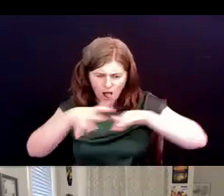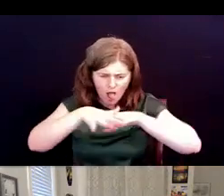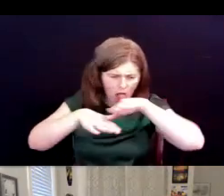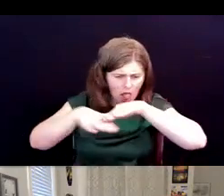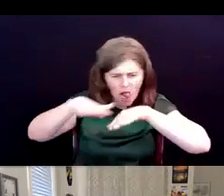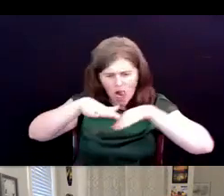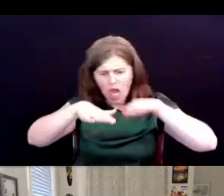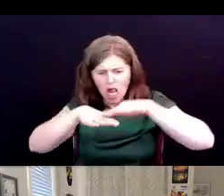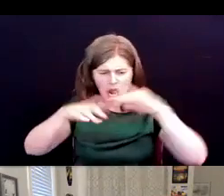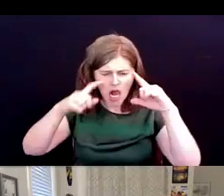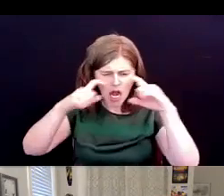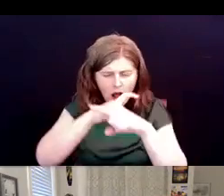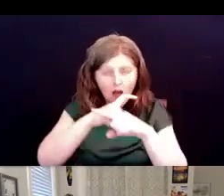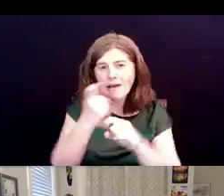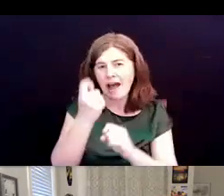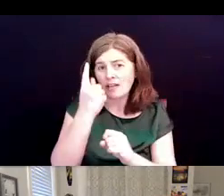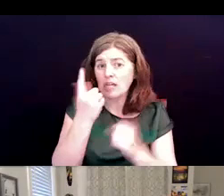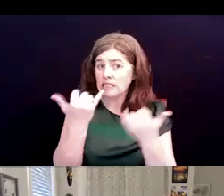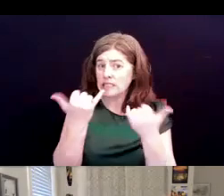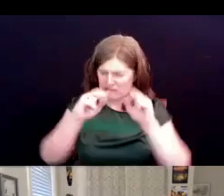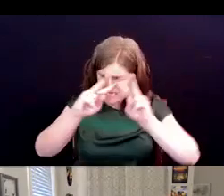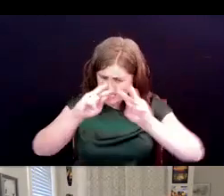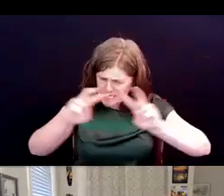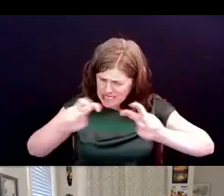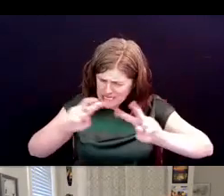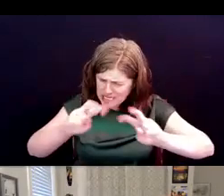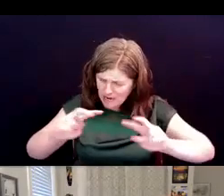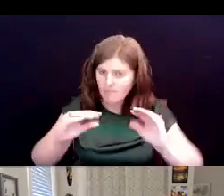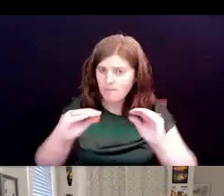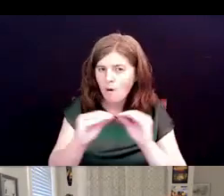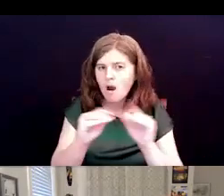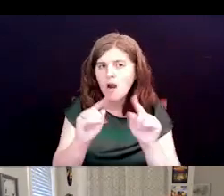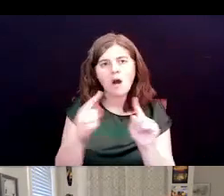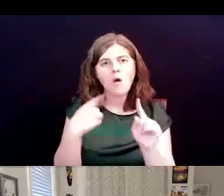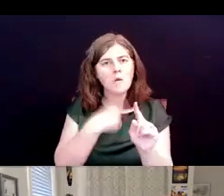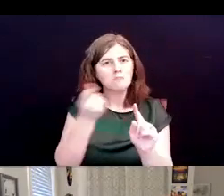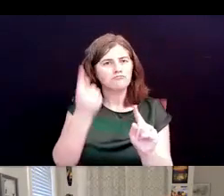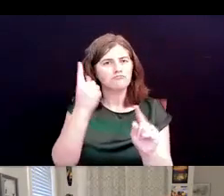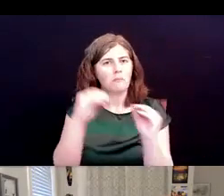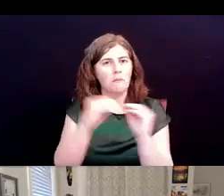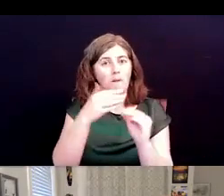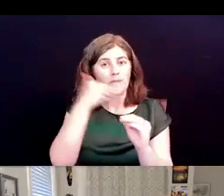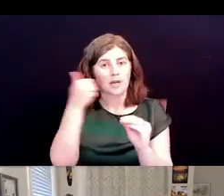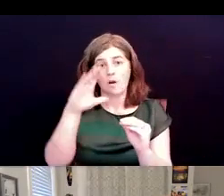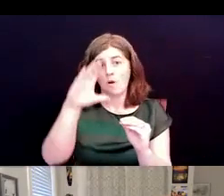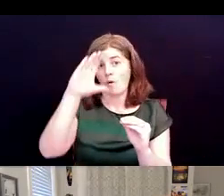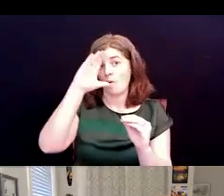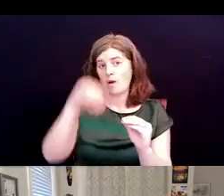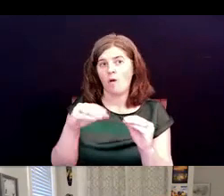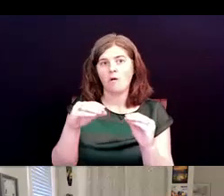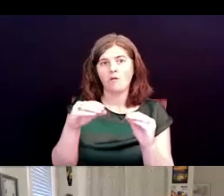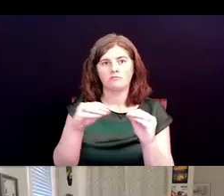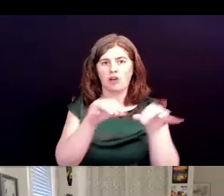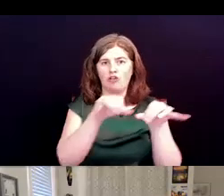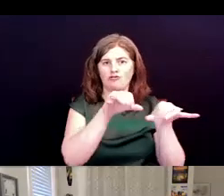and autism much better. Still have a lot of things that we still need to learn, but we do understand it a lot better. So we know that it's a lot more common than